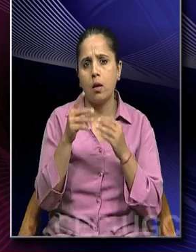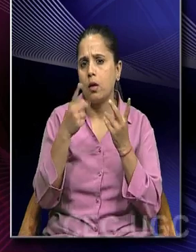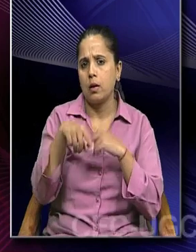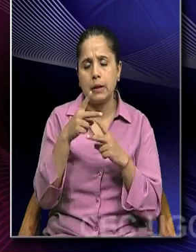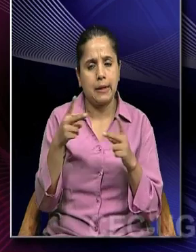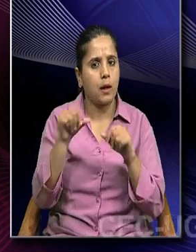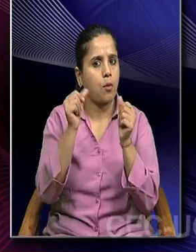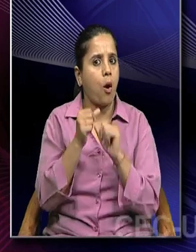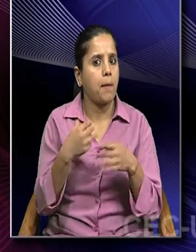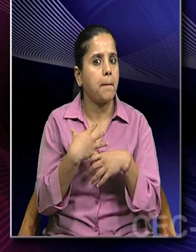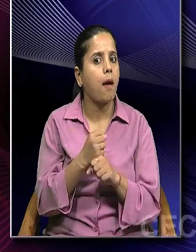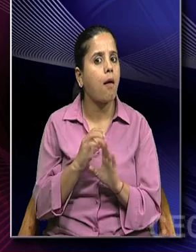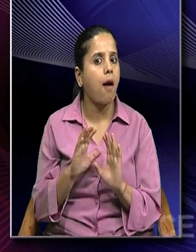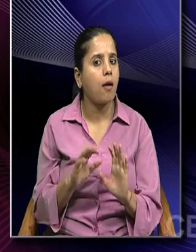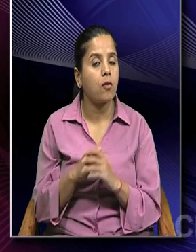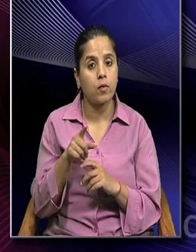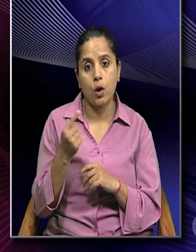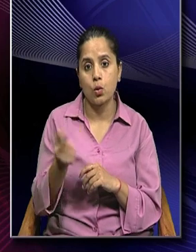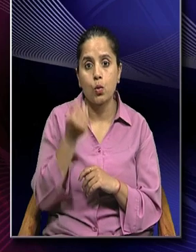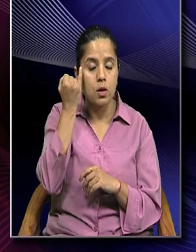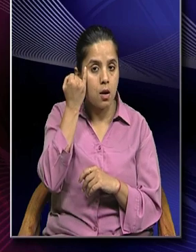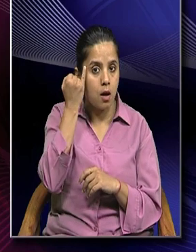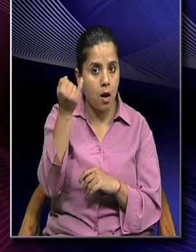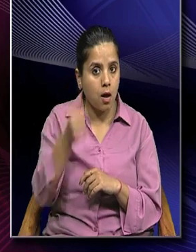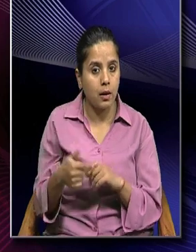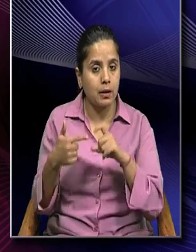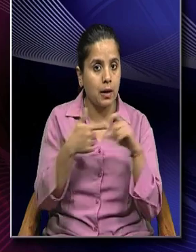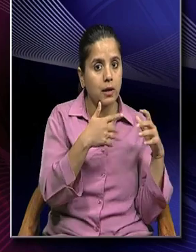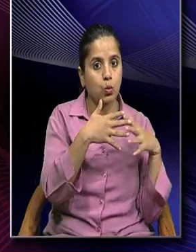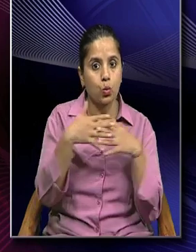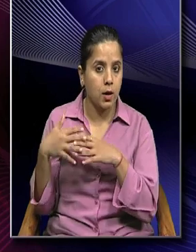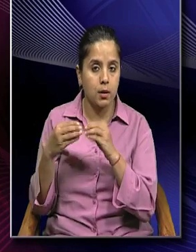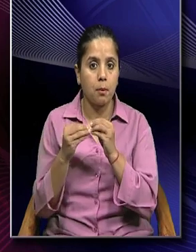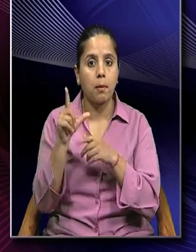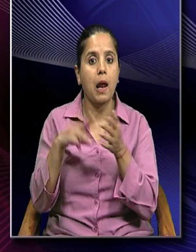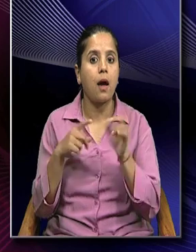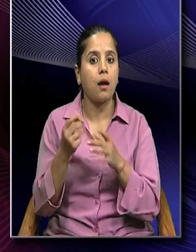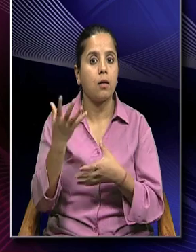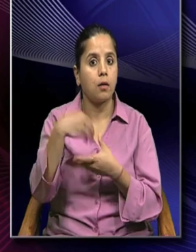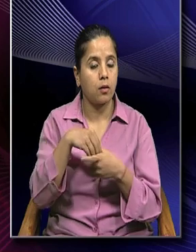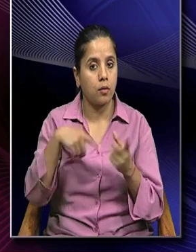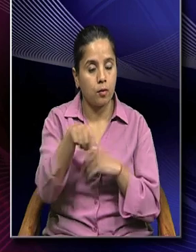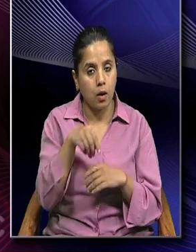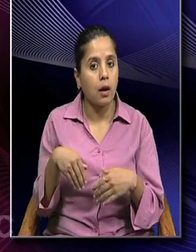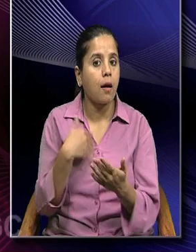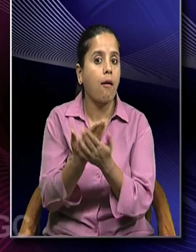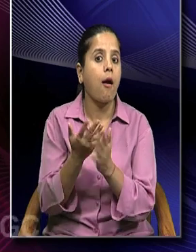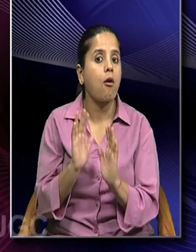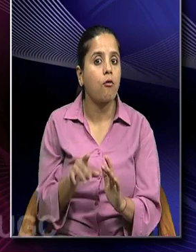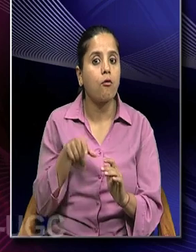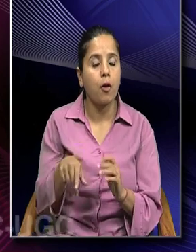such models. He uses the idea of East-West blend and offers management models which